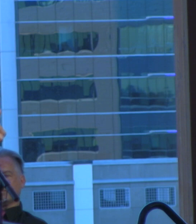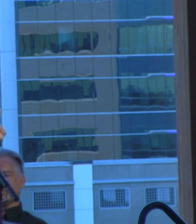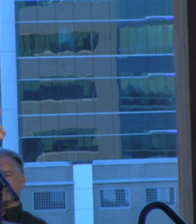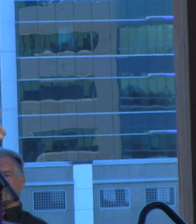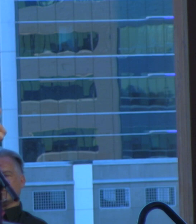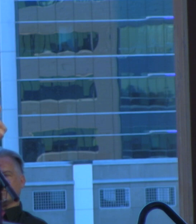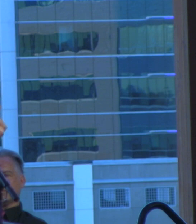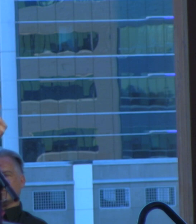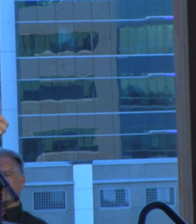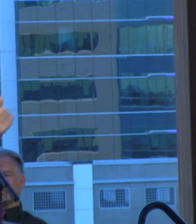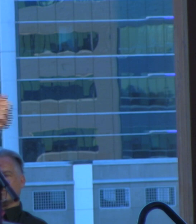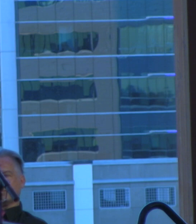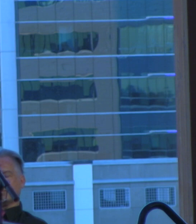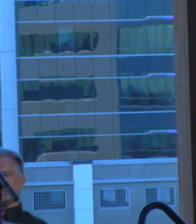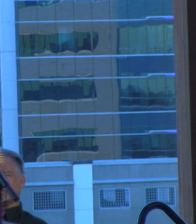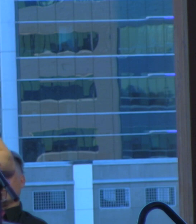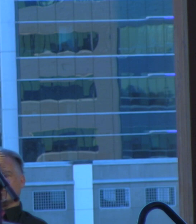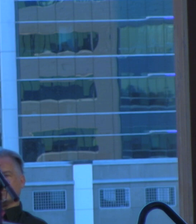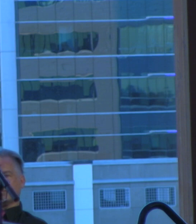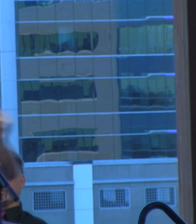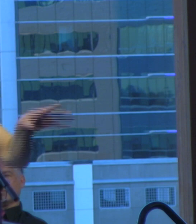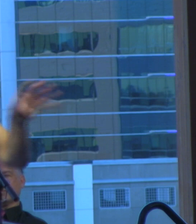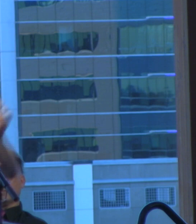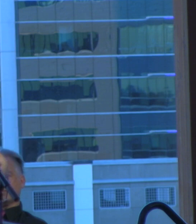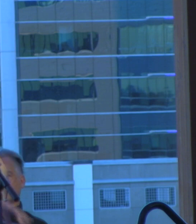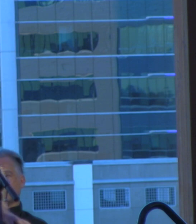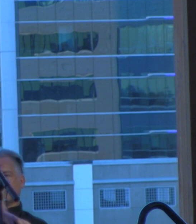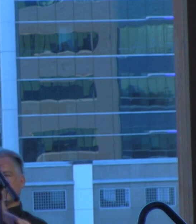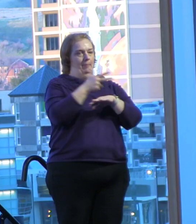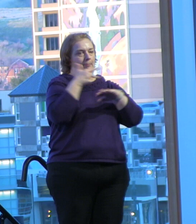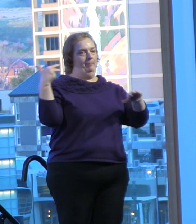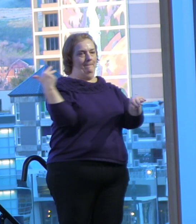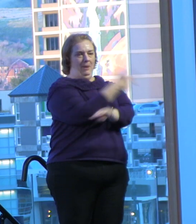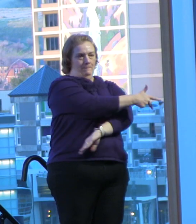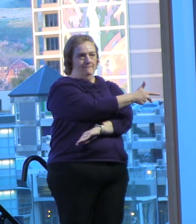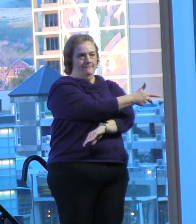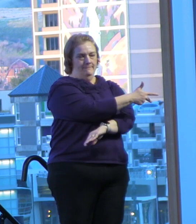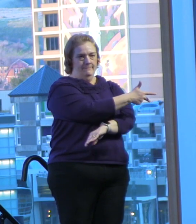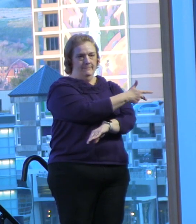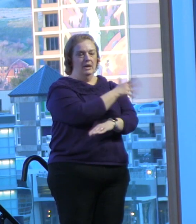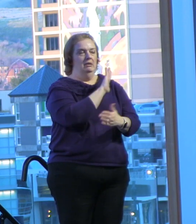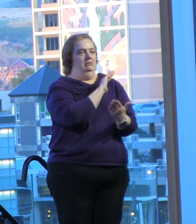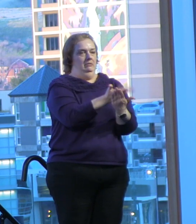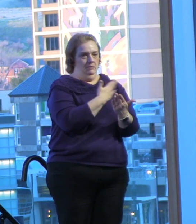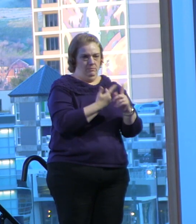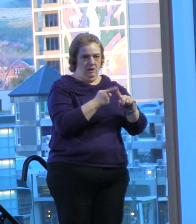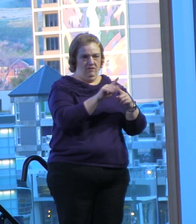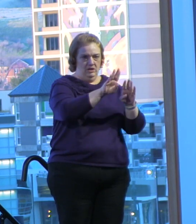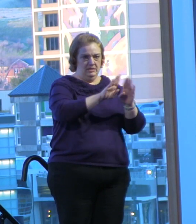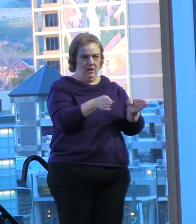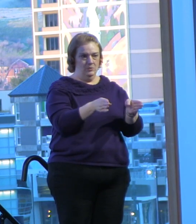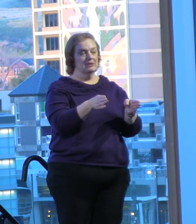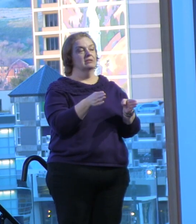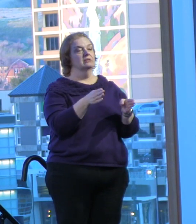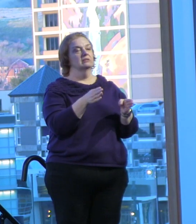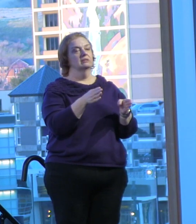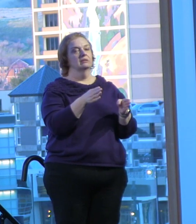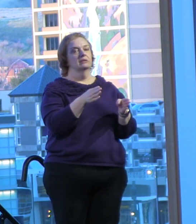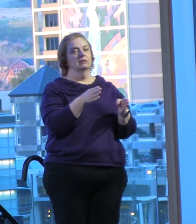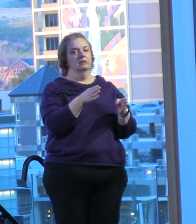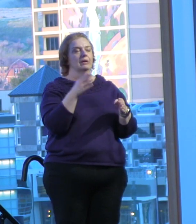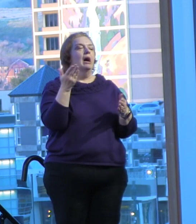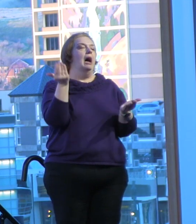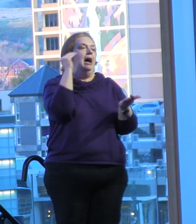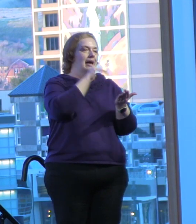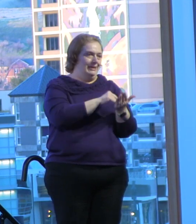their house." So he does a 3-point turn and immediately zips off and goes down the street and gets to my friend's house, which is also